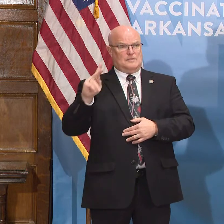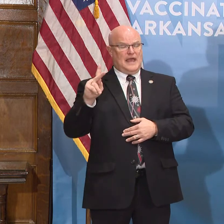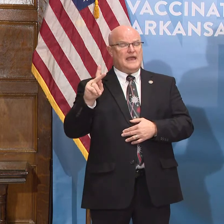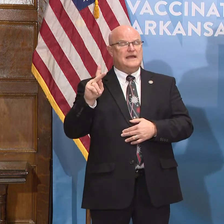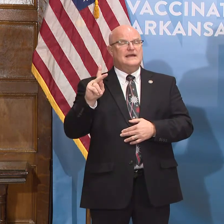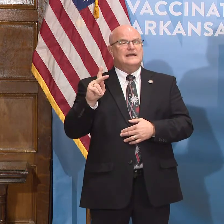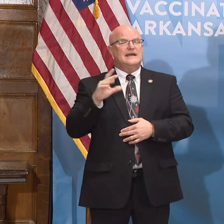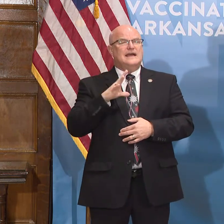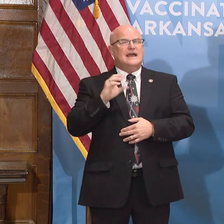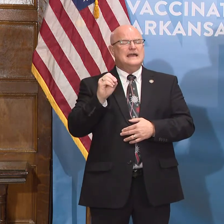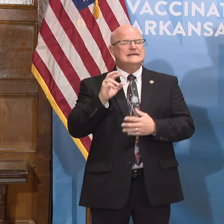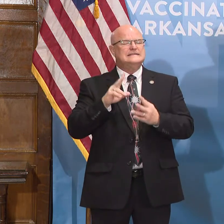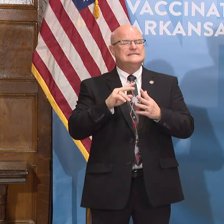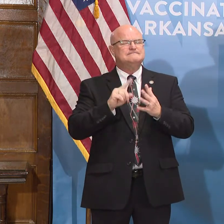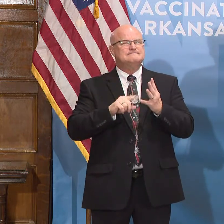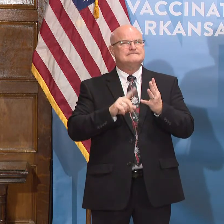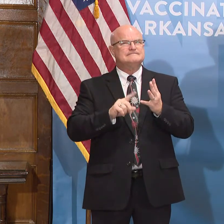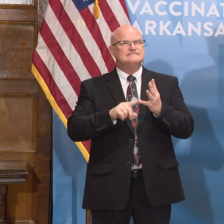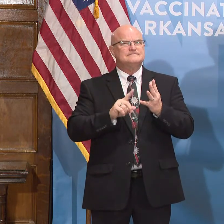and